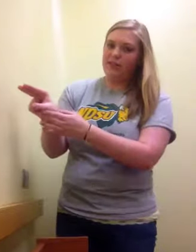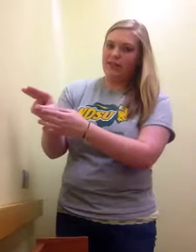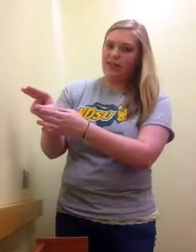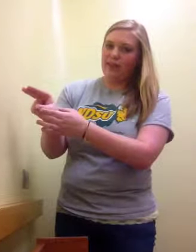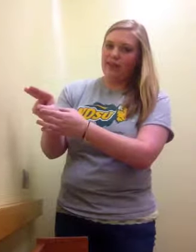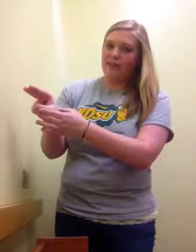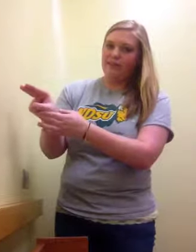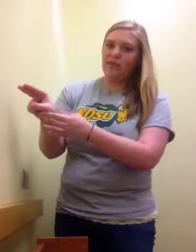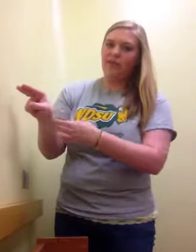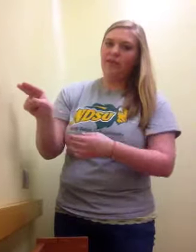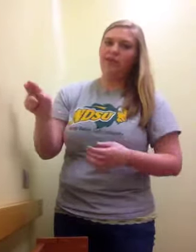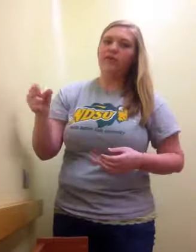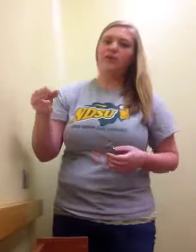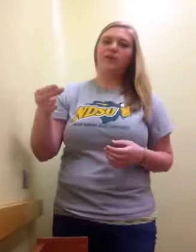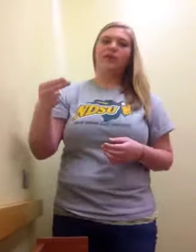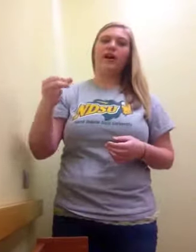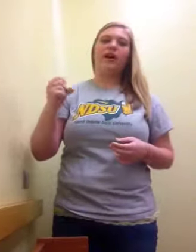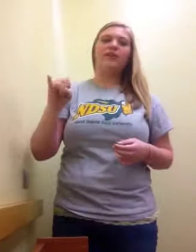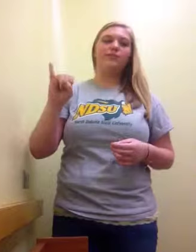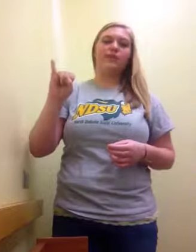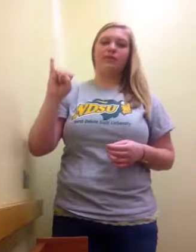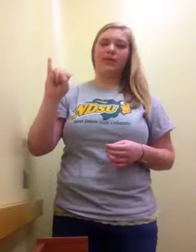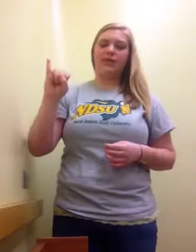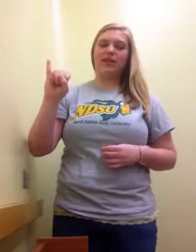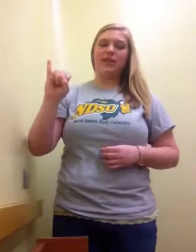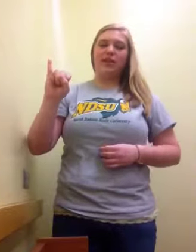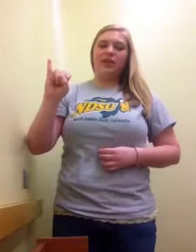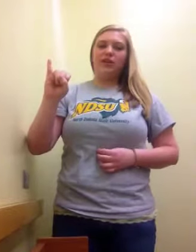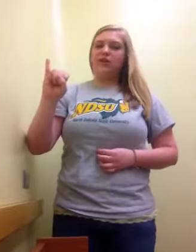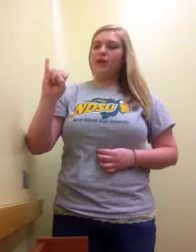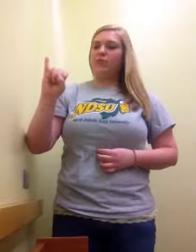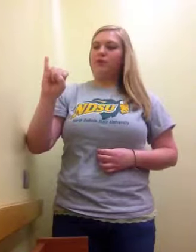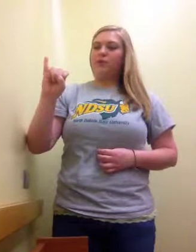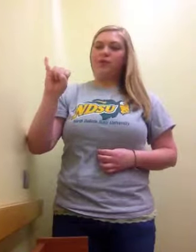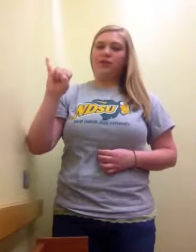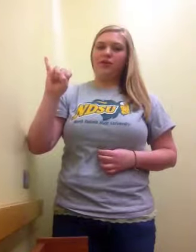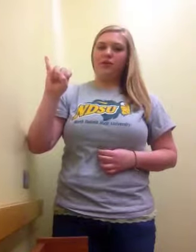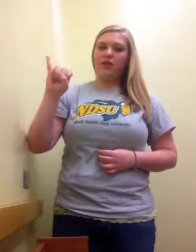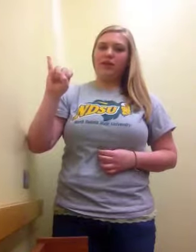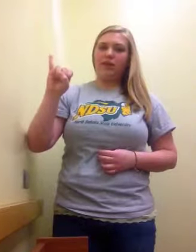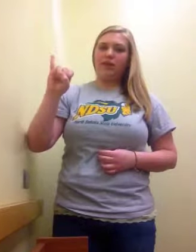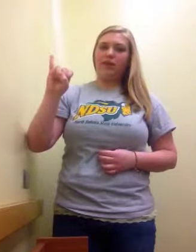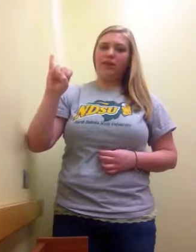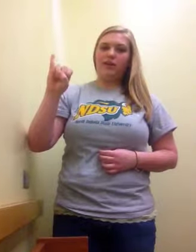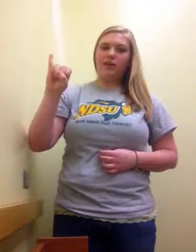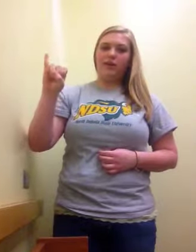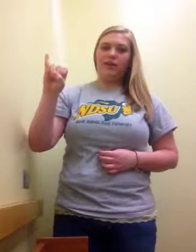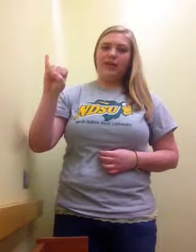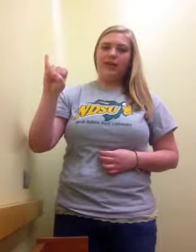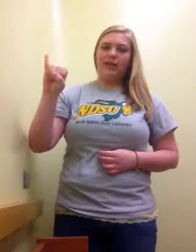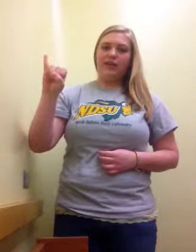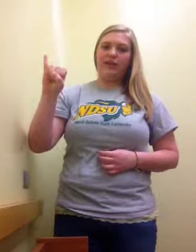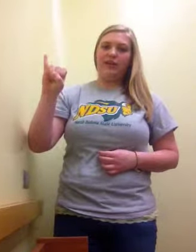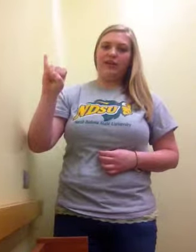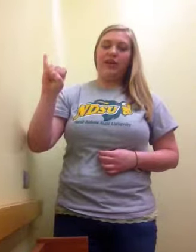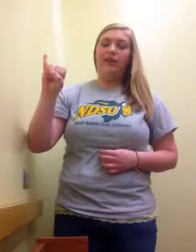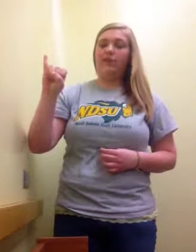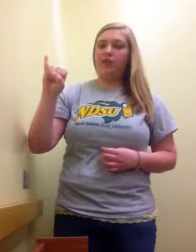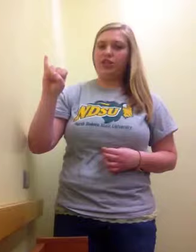like that. I is really basic. You just want to put up your pinky finger and hold that in the air. And then for J,